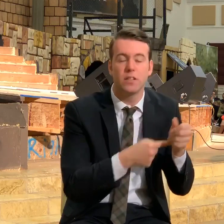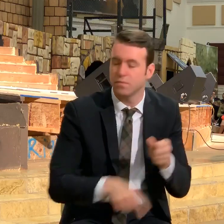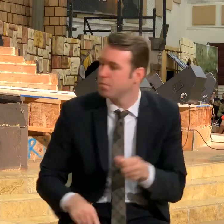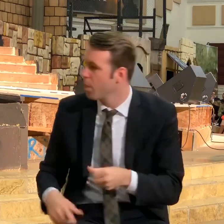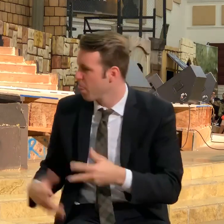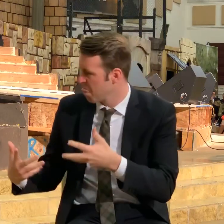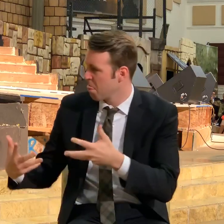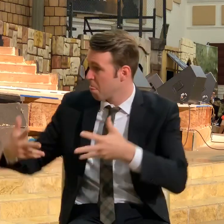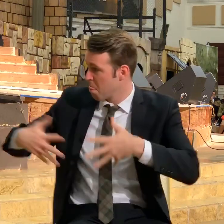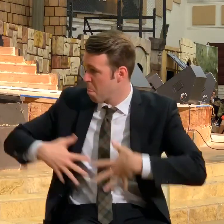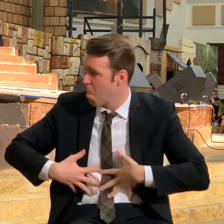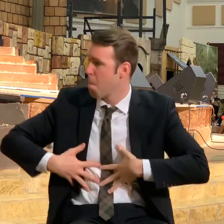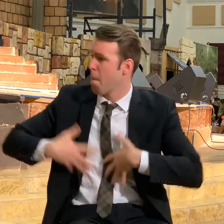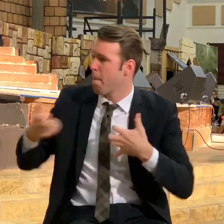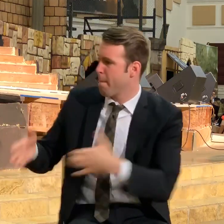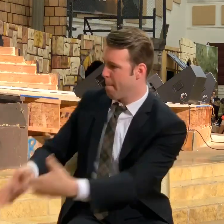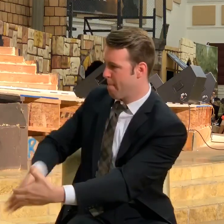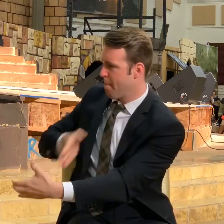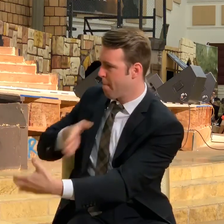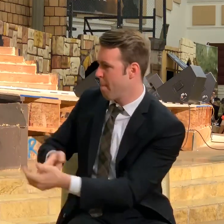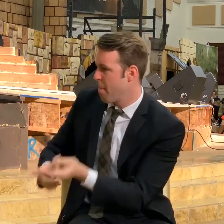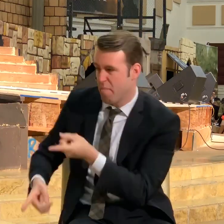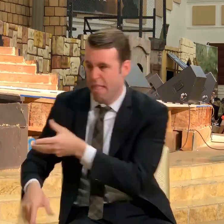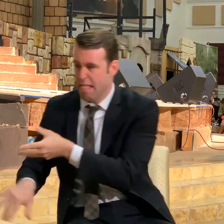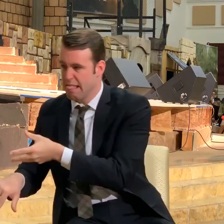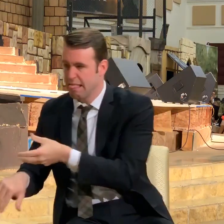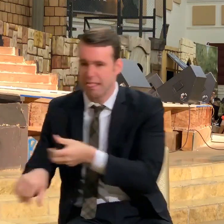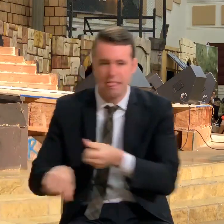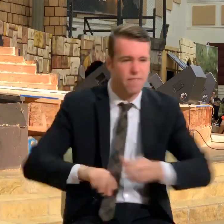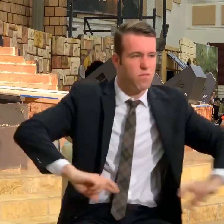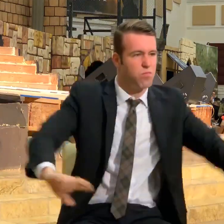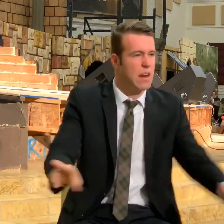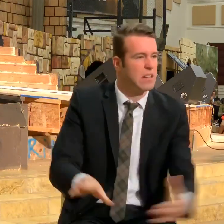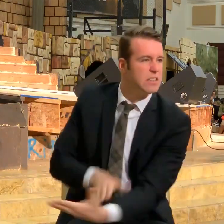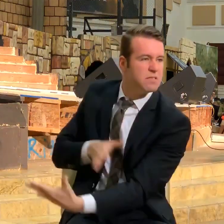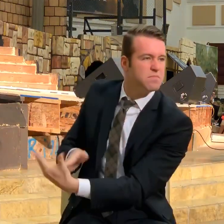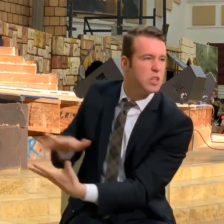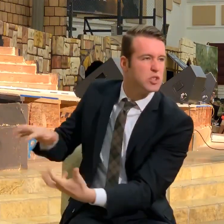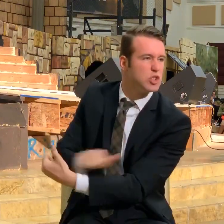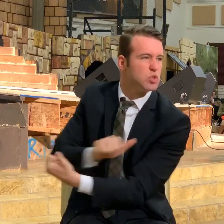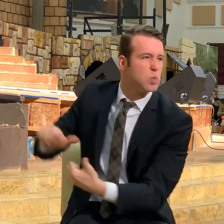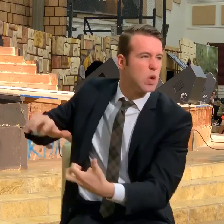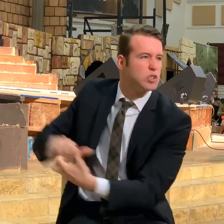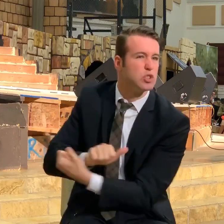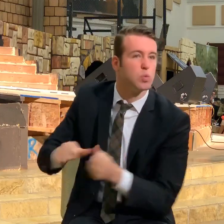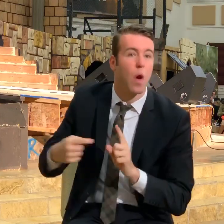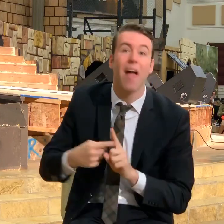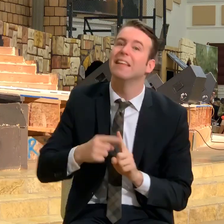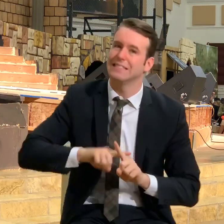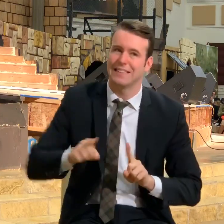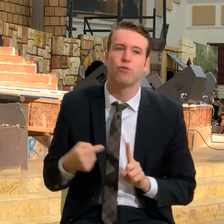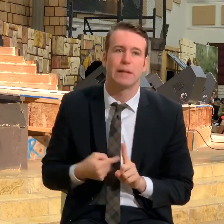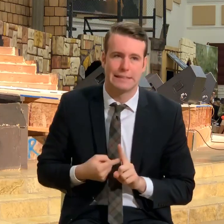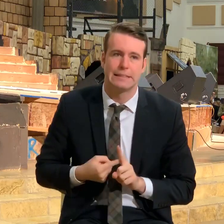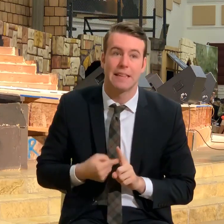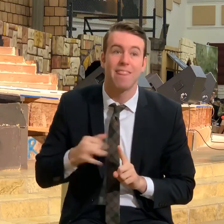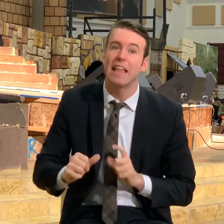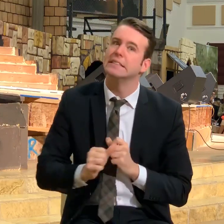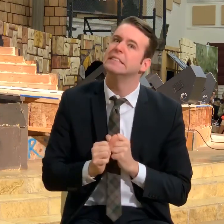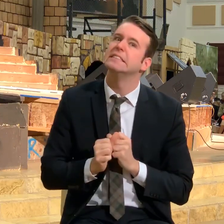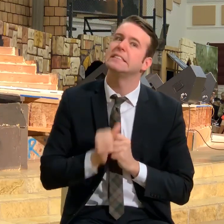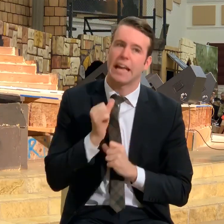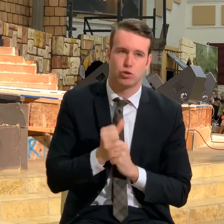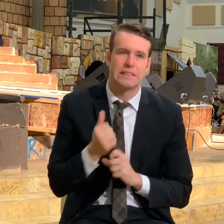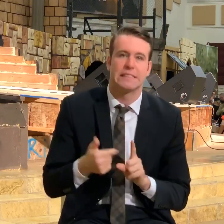intent of destroying what God has done. Let me tell you something. That's a dangerous place to be